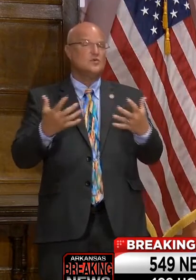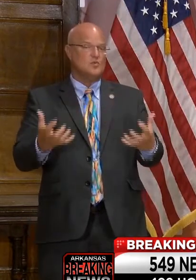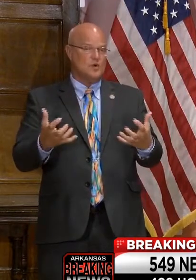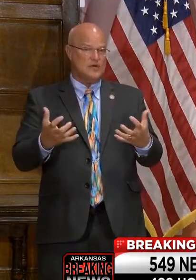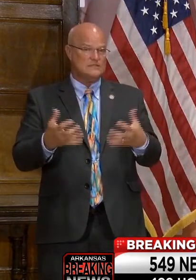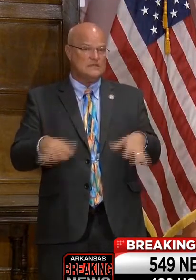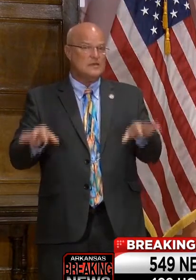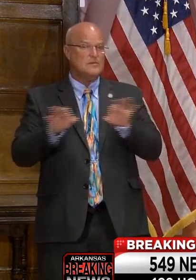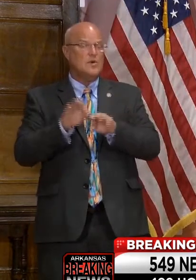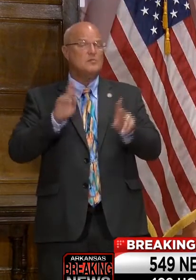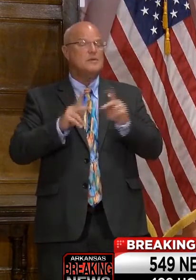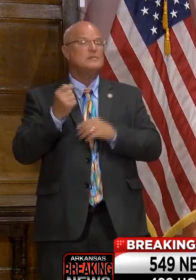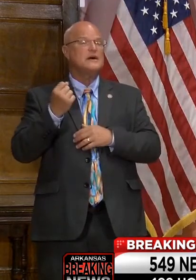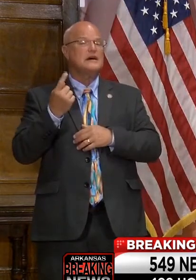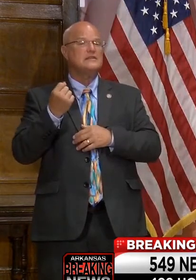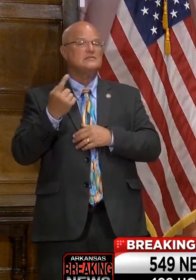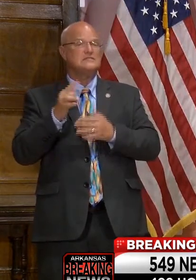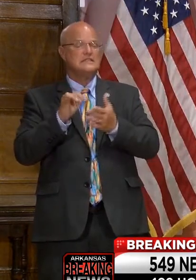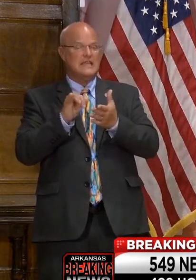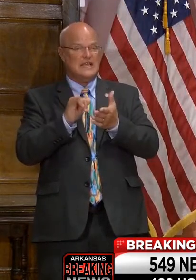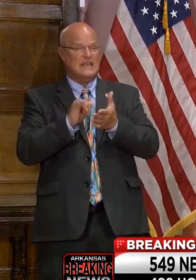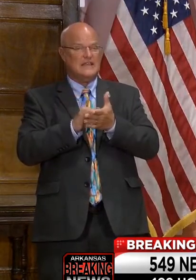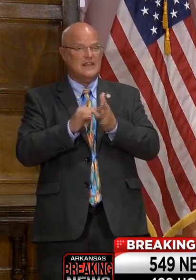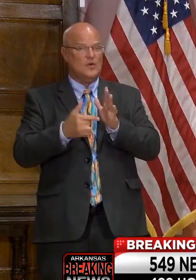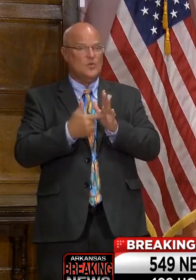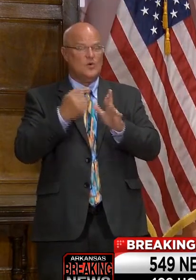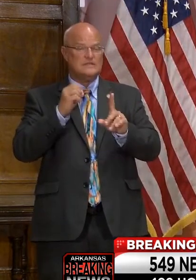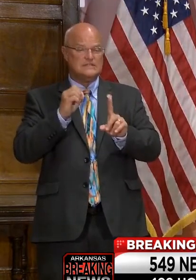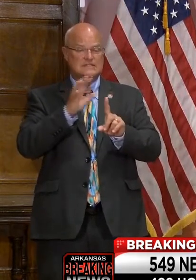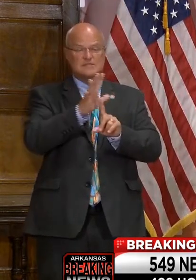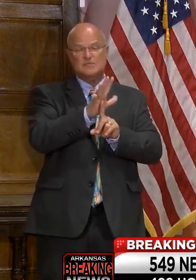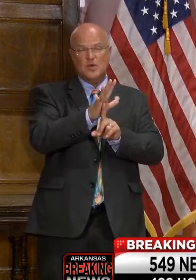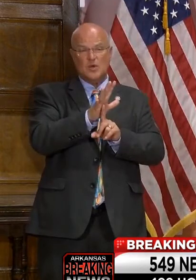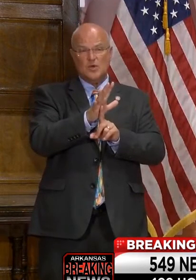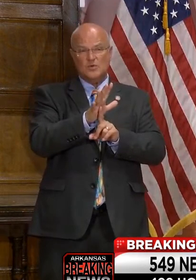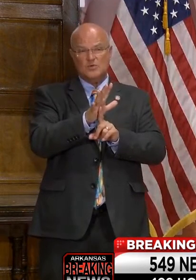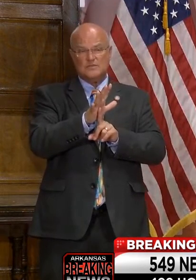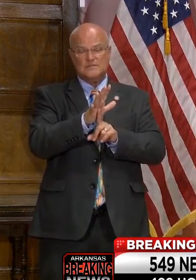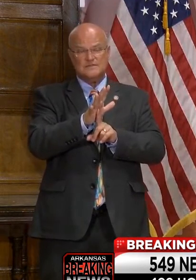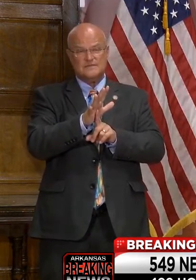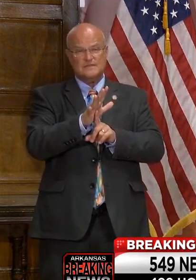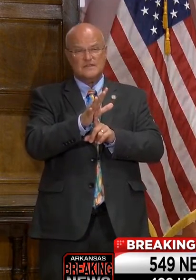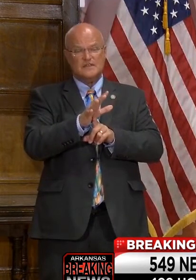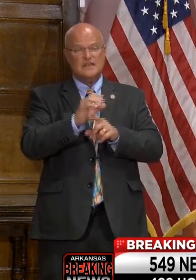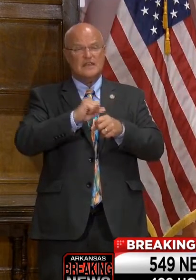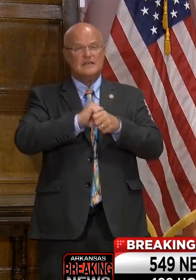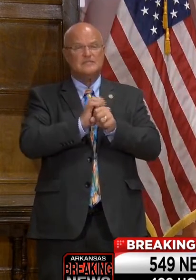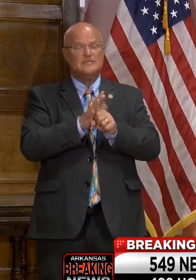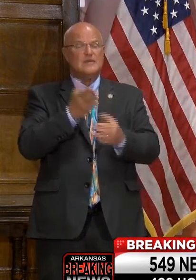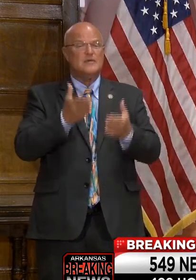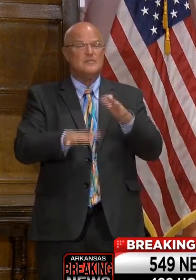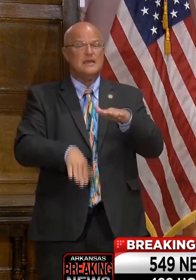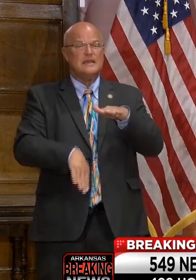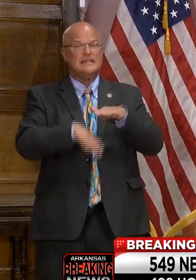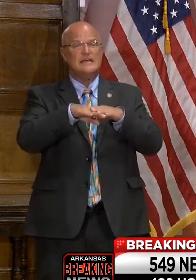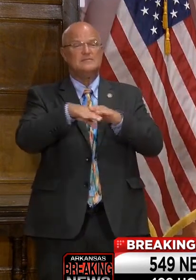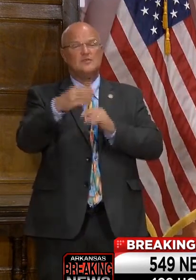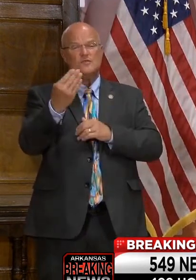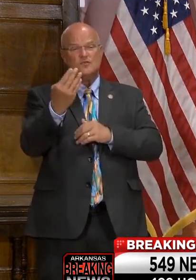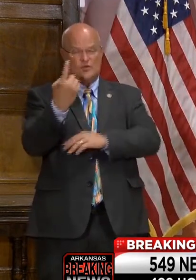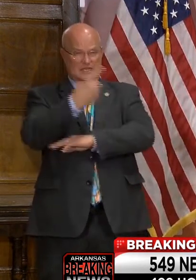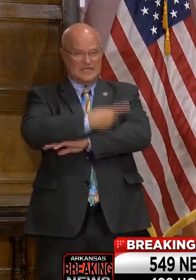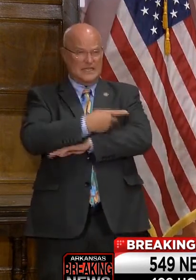it's important for people to understand that once exposed and infected to the virus, it may take up to 14